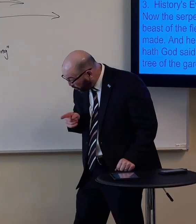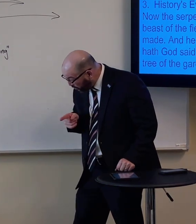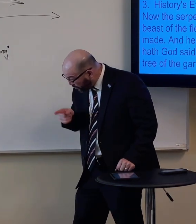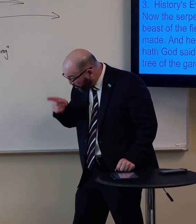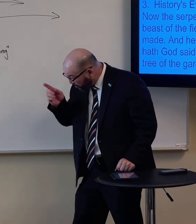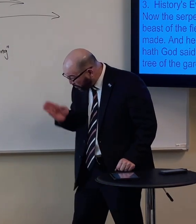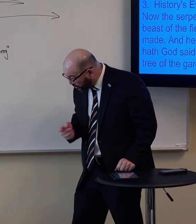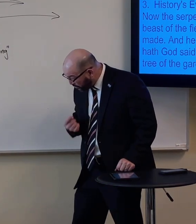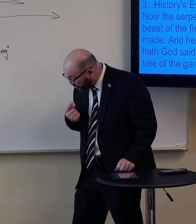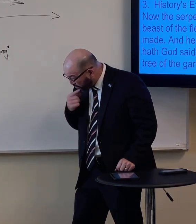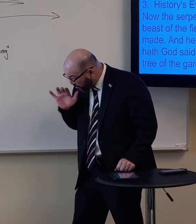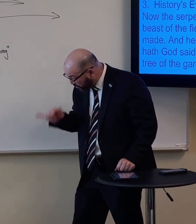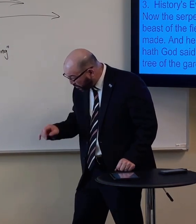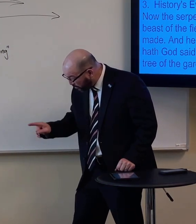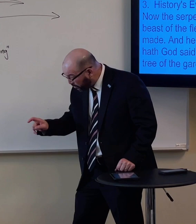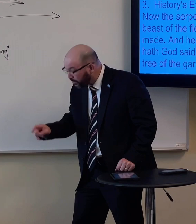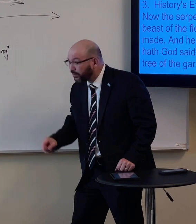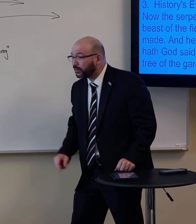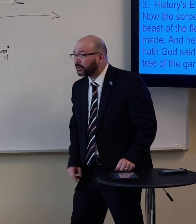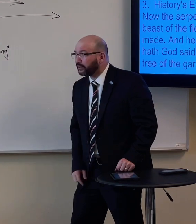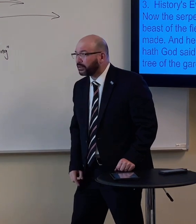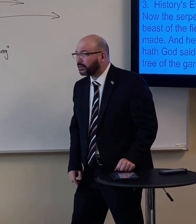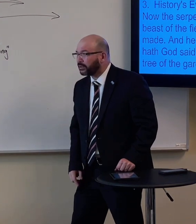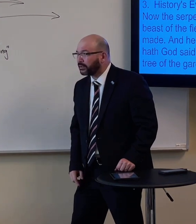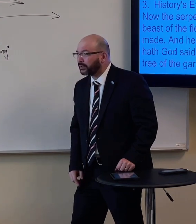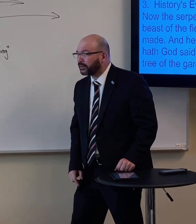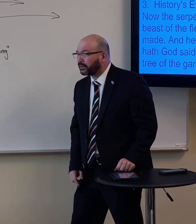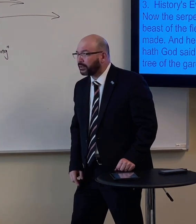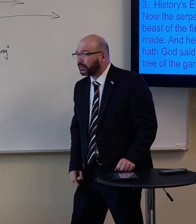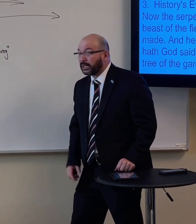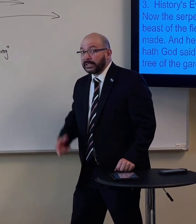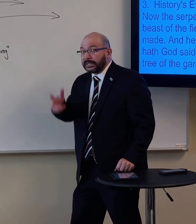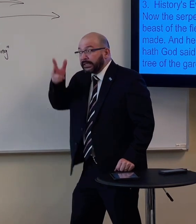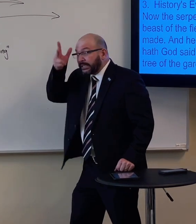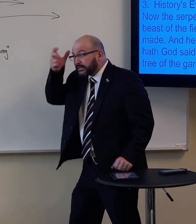Did God truly say that? He questioned what God said?